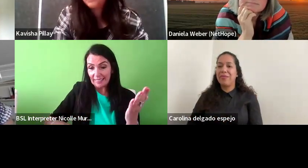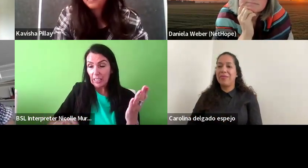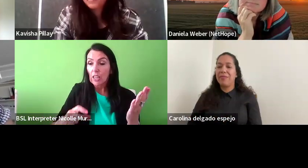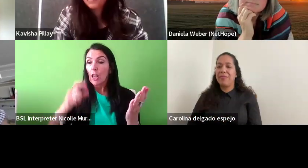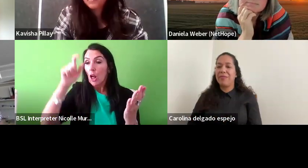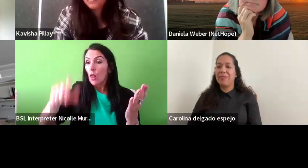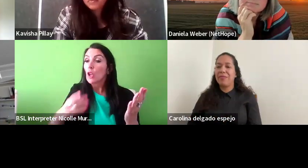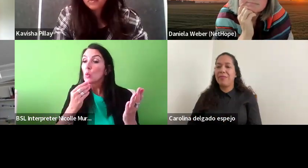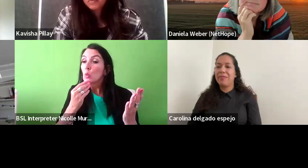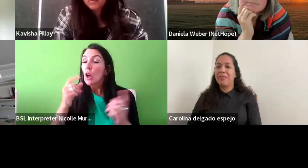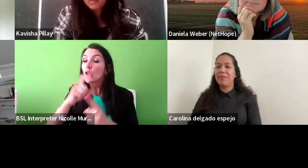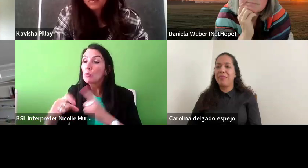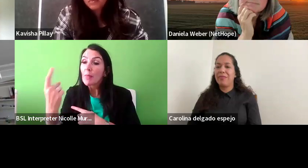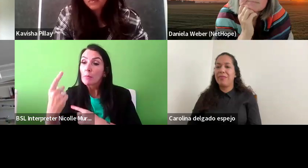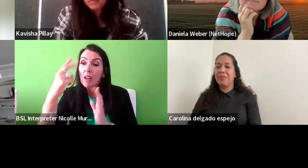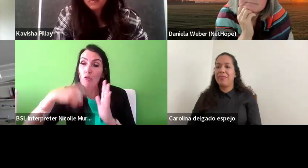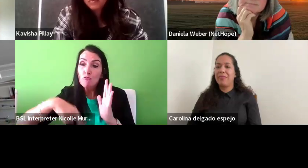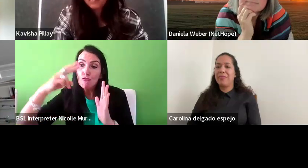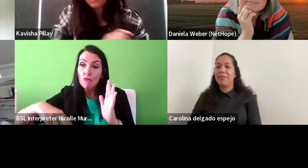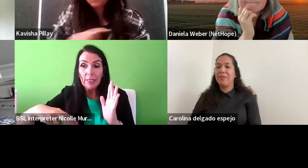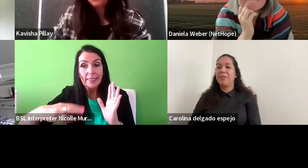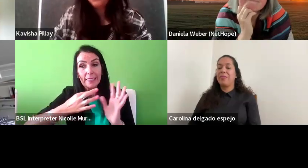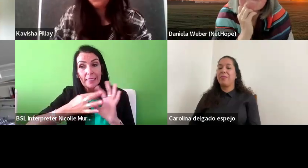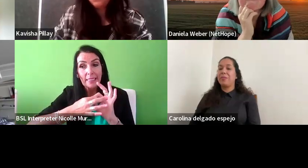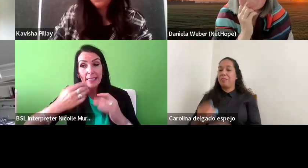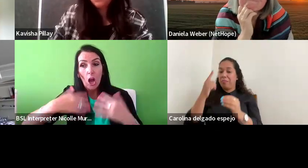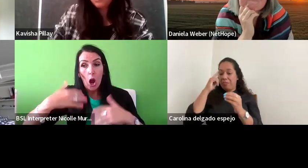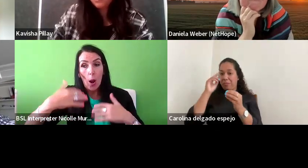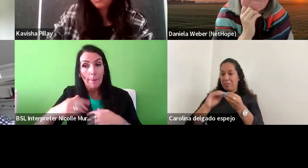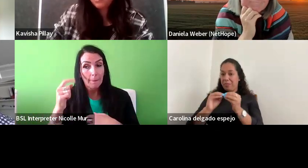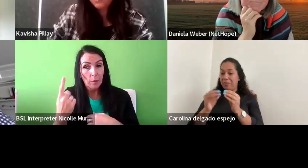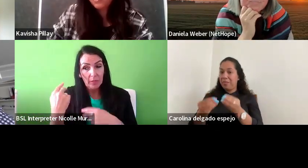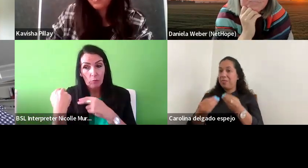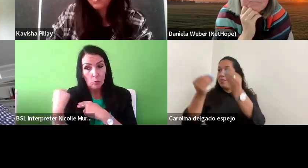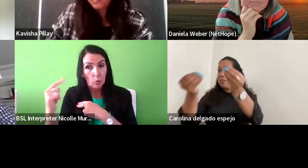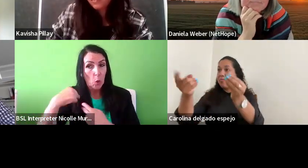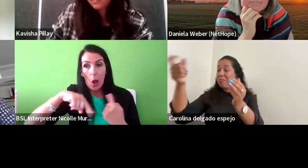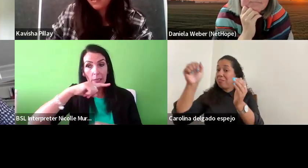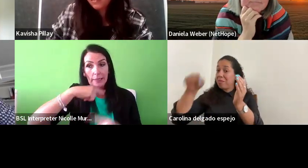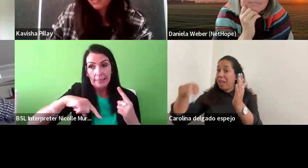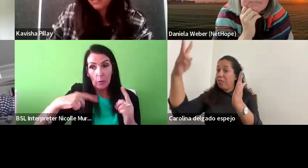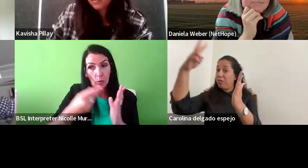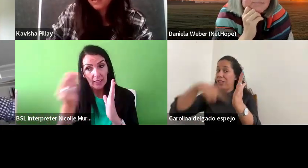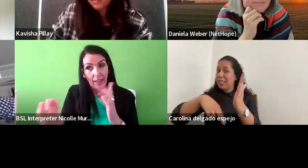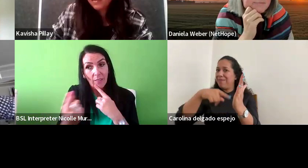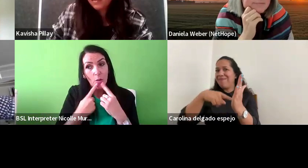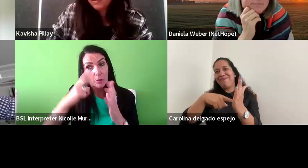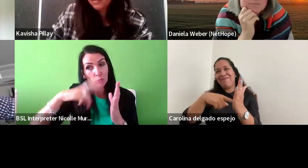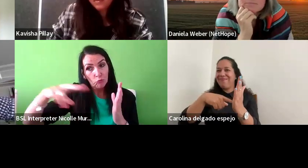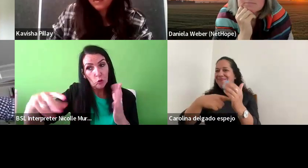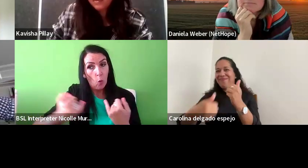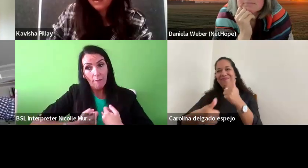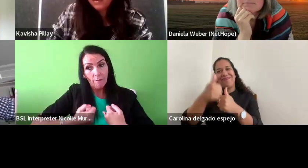the community to actually read about the harm, to actually read about what it is that they're providing, the information that they're providing. It's not our